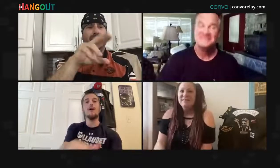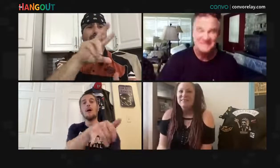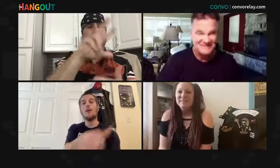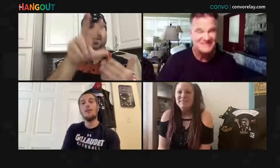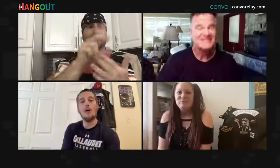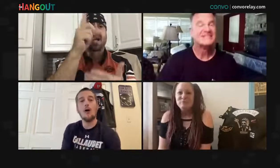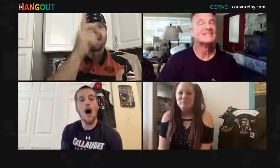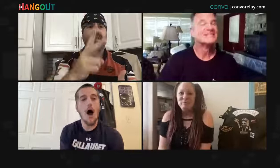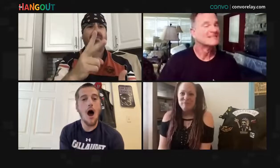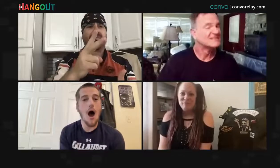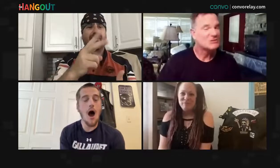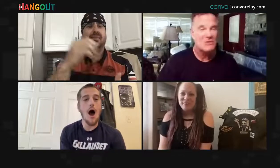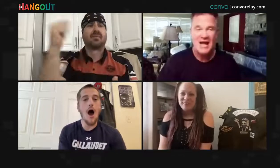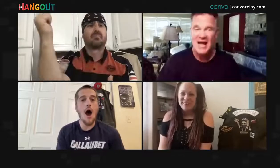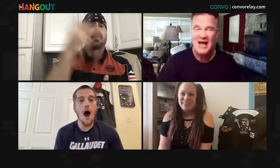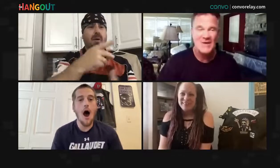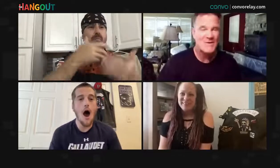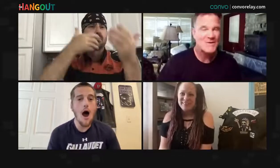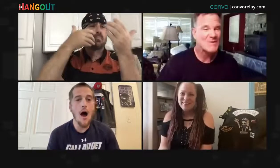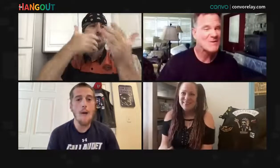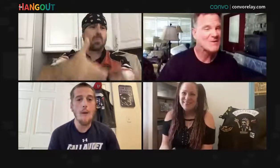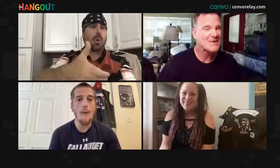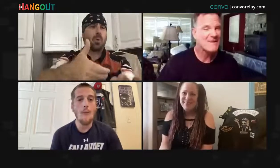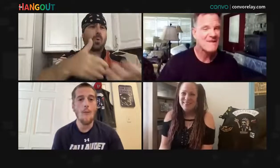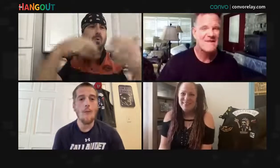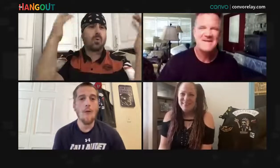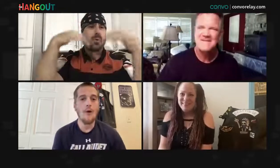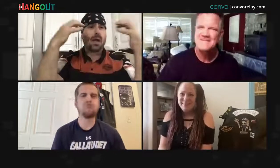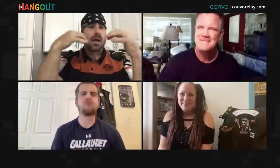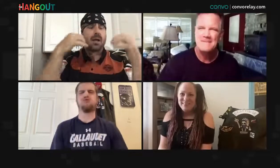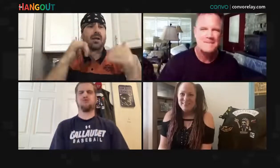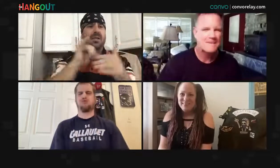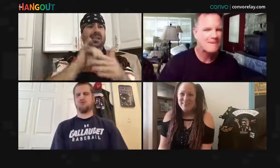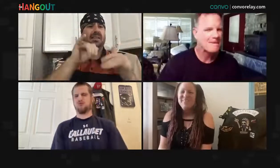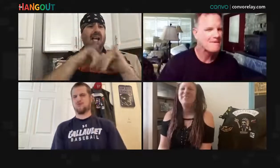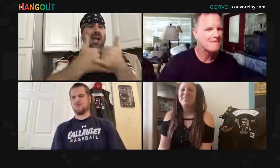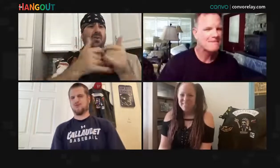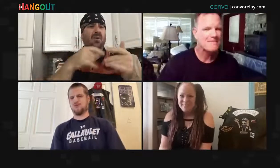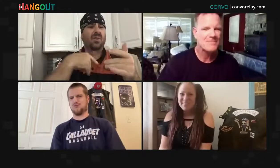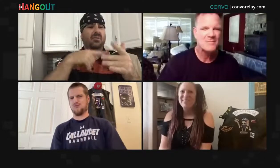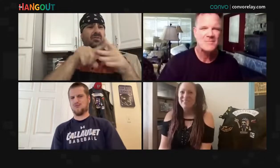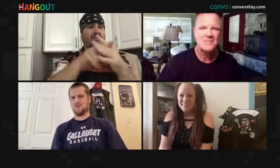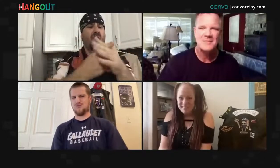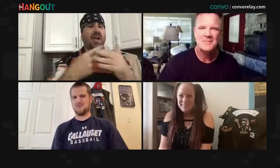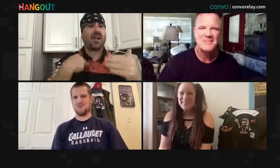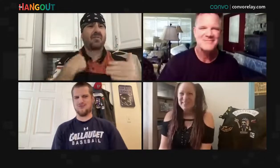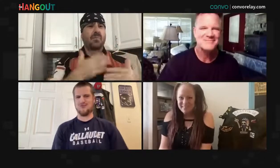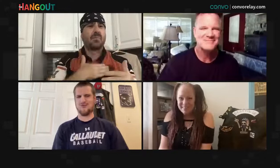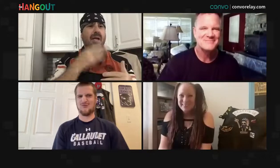it to okay. Chicago. It took about 3.5 hours. I came back, and it was pouring rain, which was how